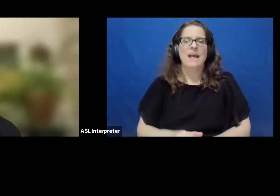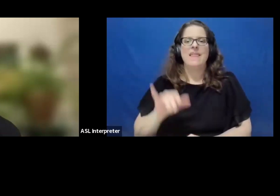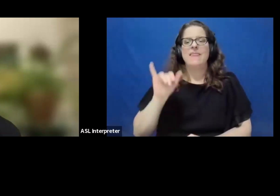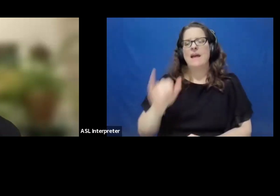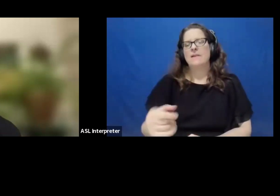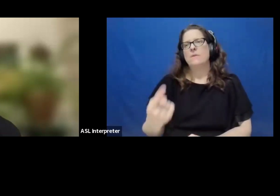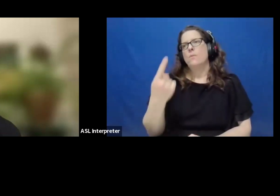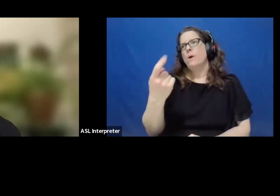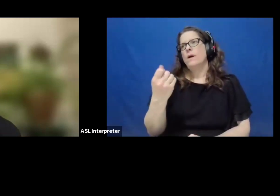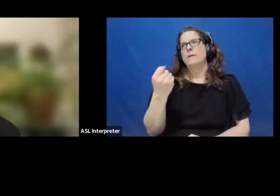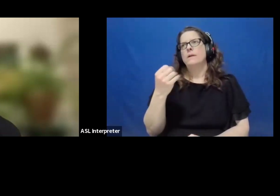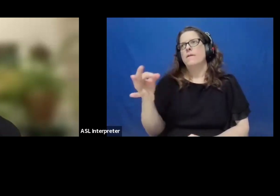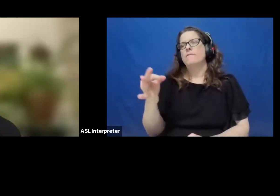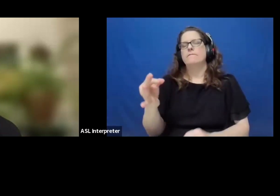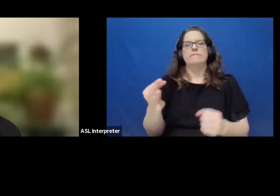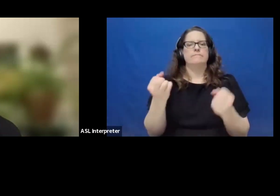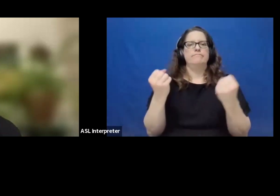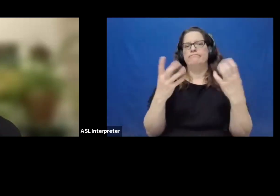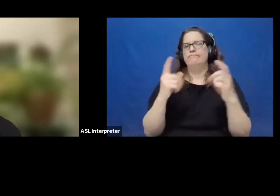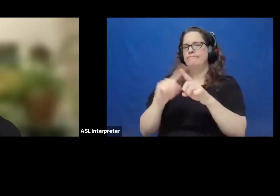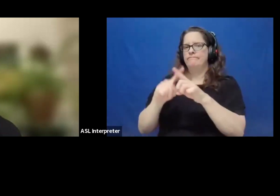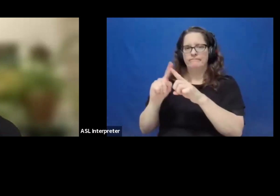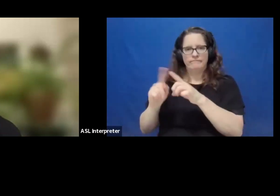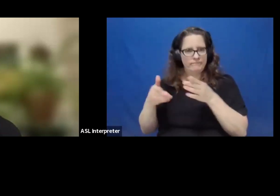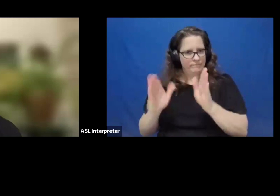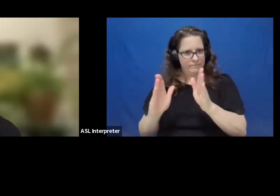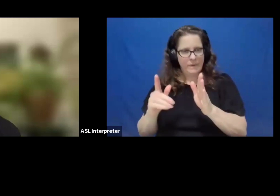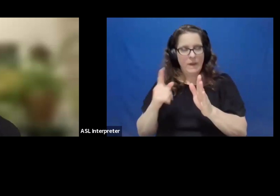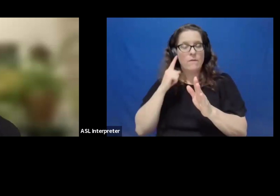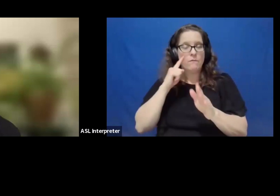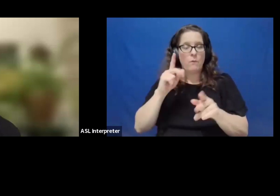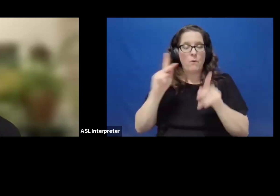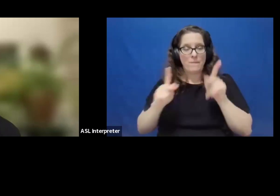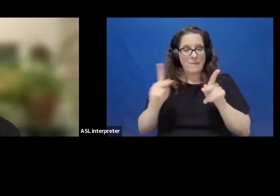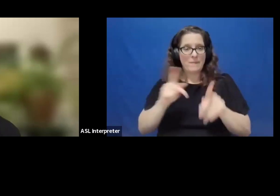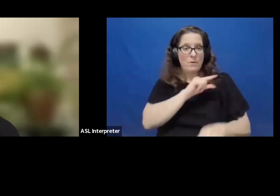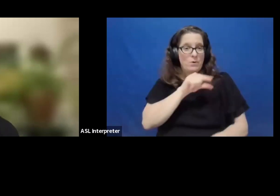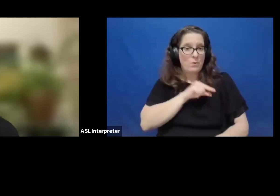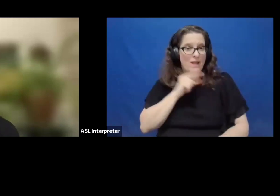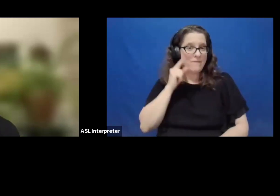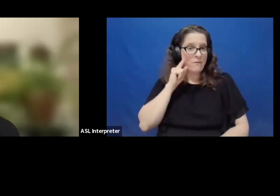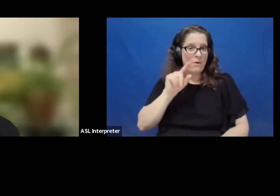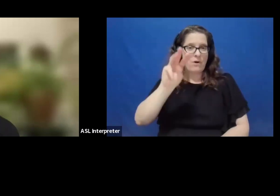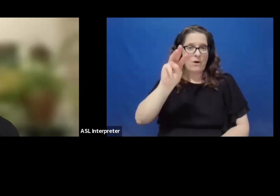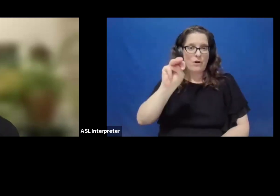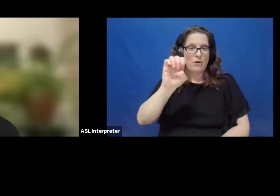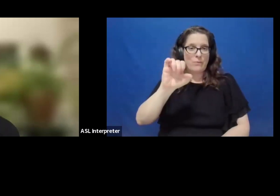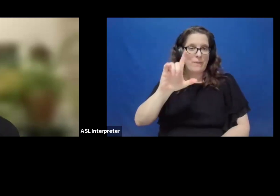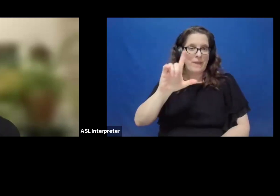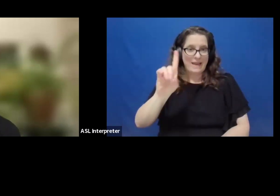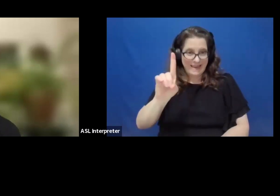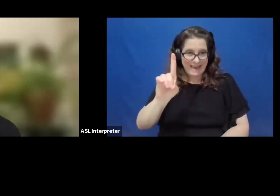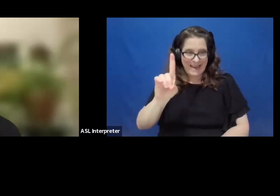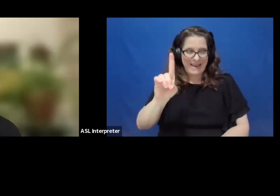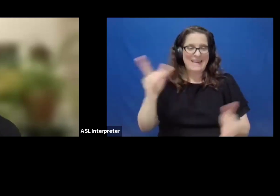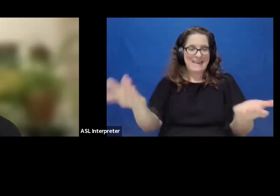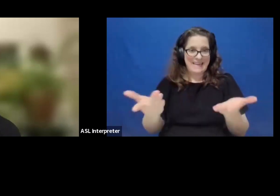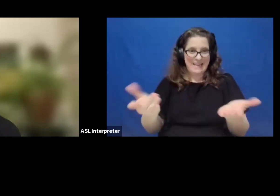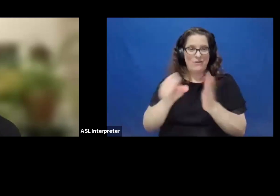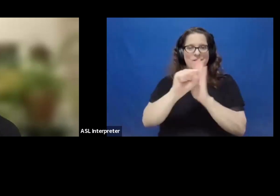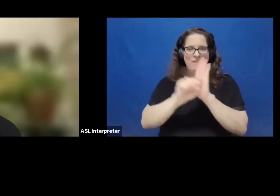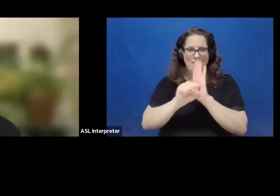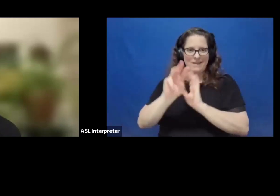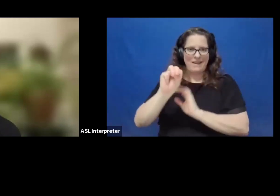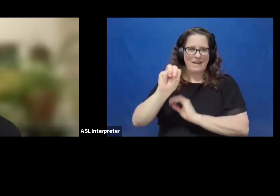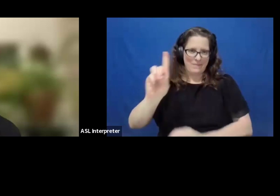dozens of different ways for a person to qualify for Medicaid in the state of Maryland. It's for